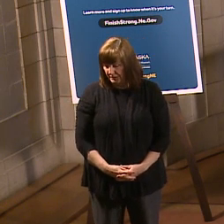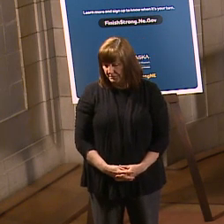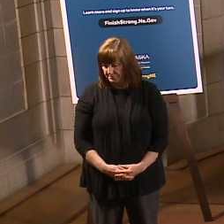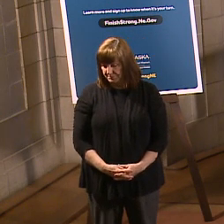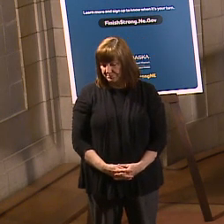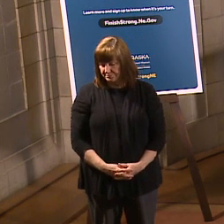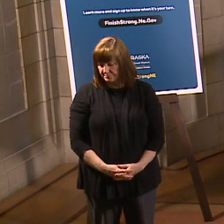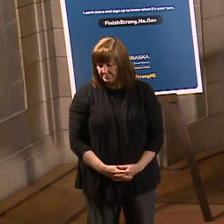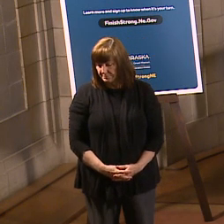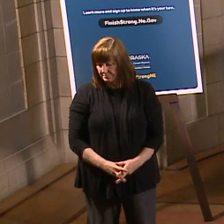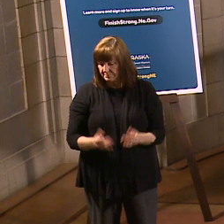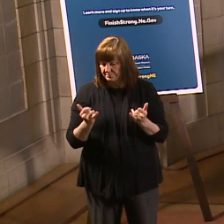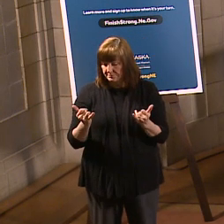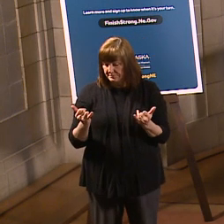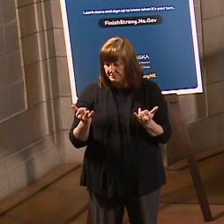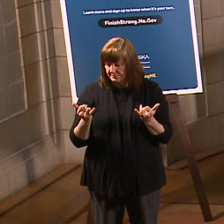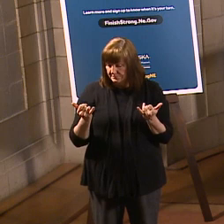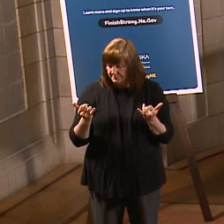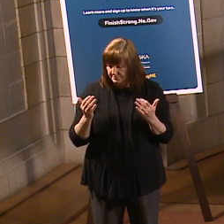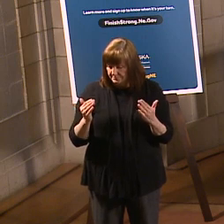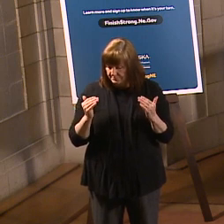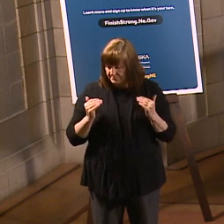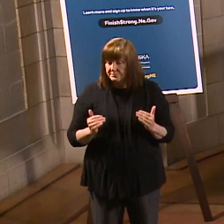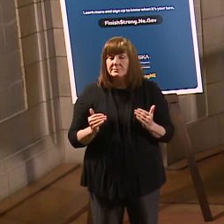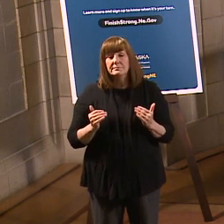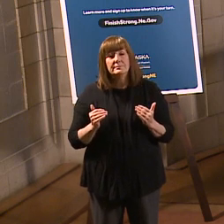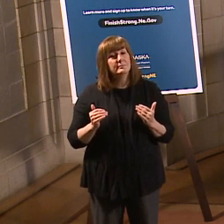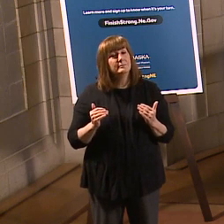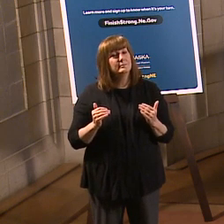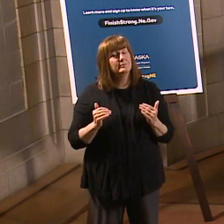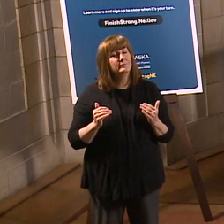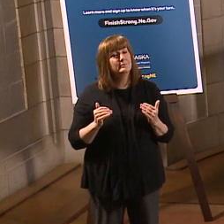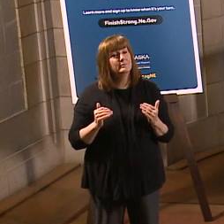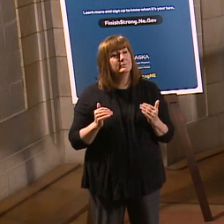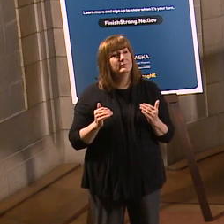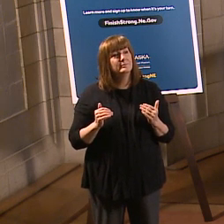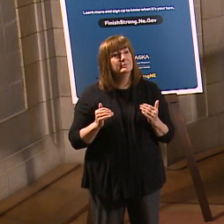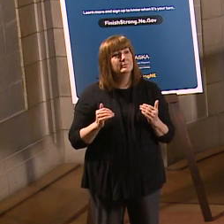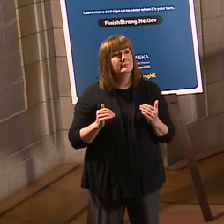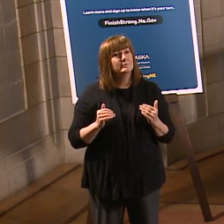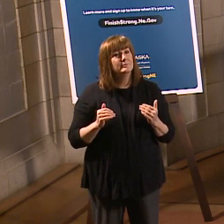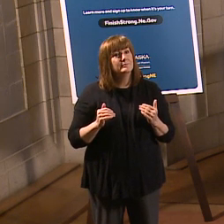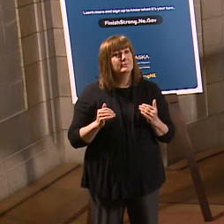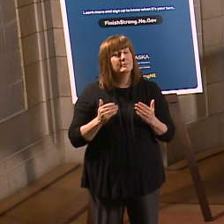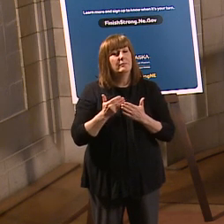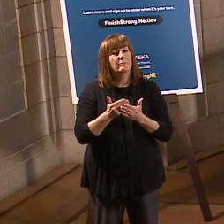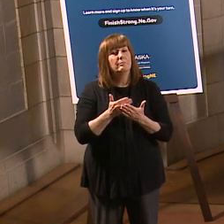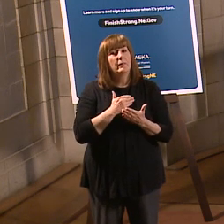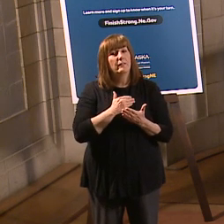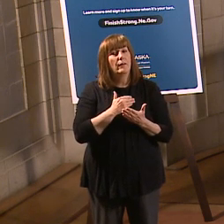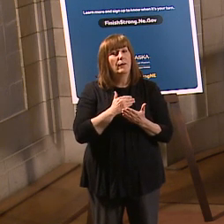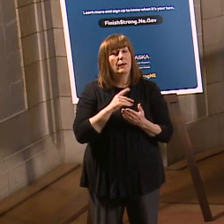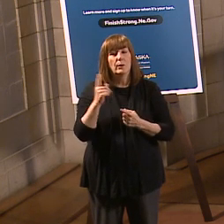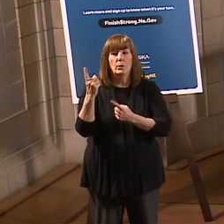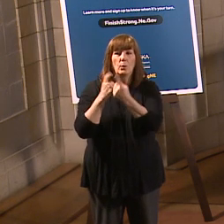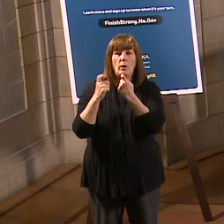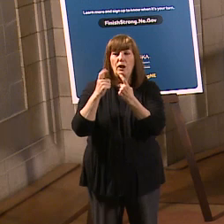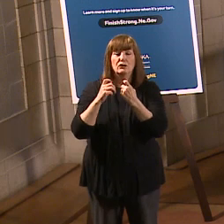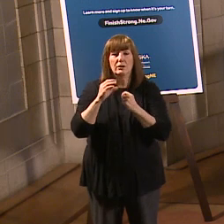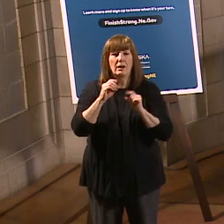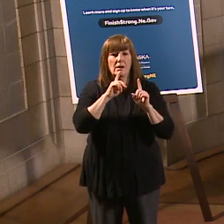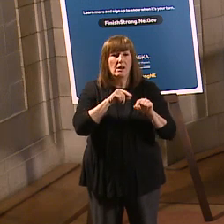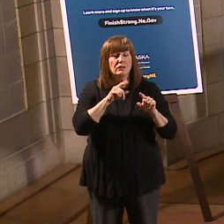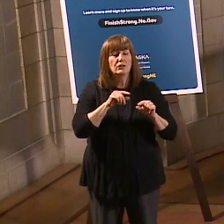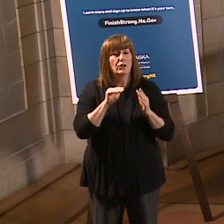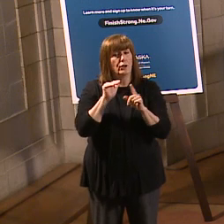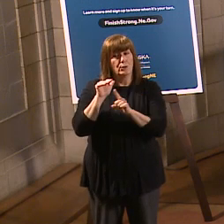so now we're going to go on. Oh, I want to hit, before we get into Q&A,